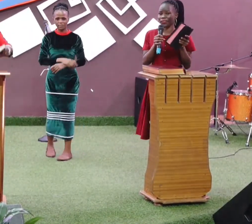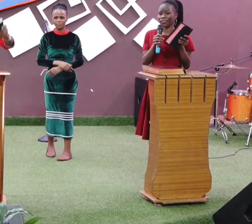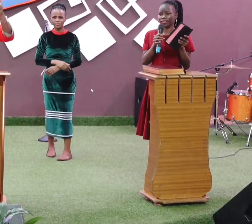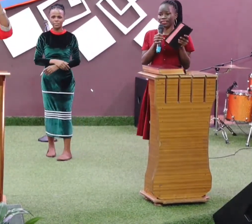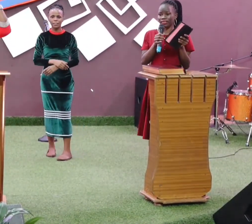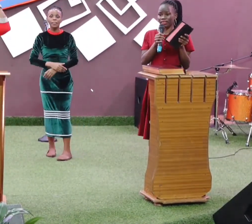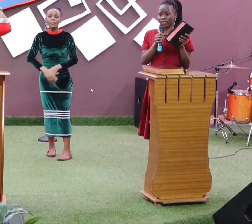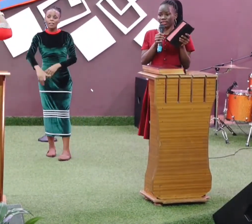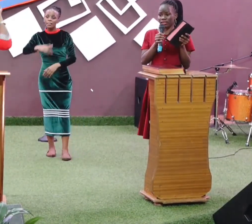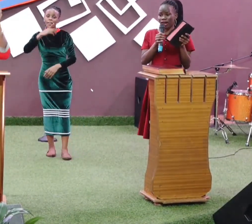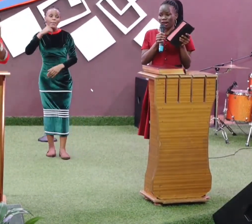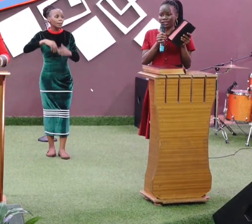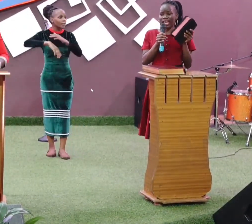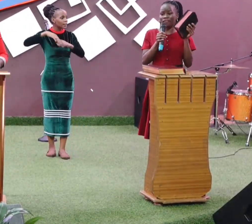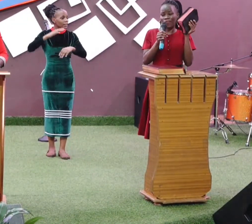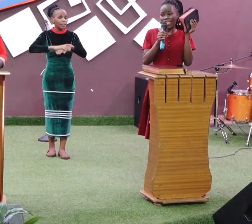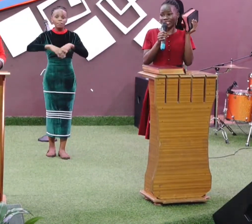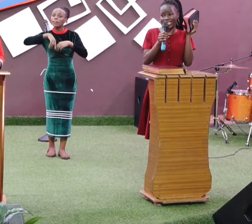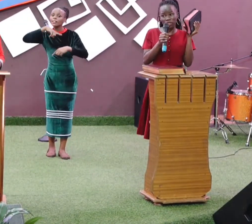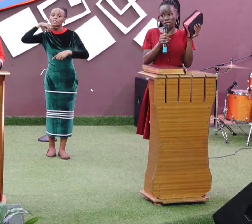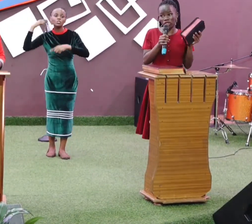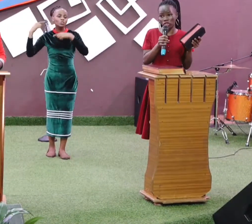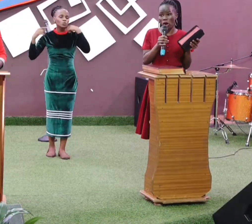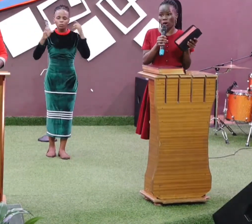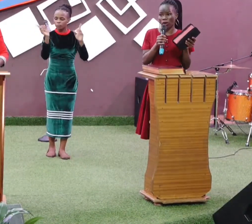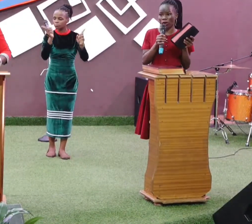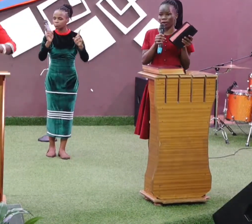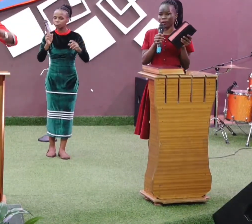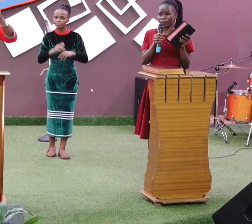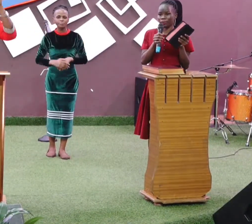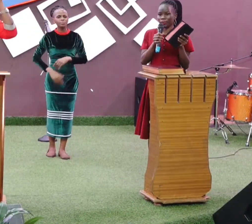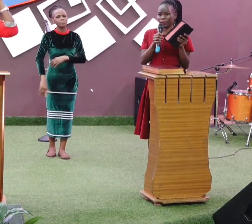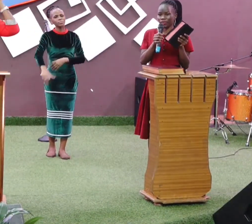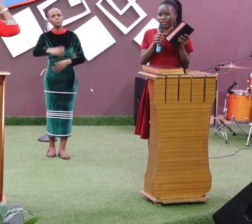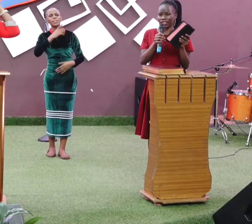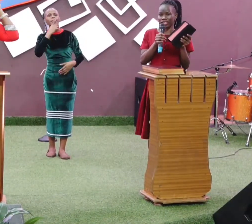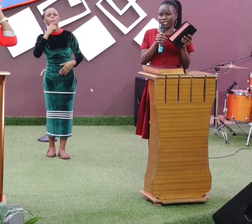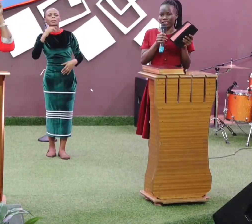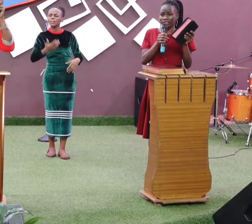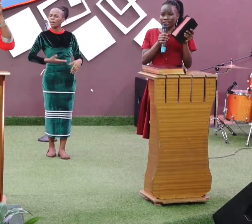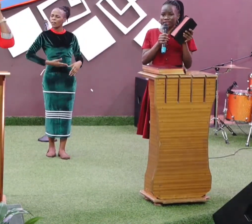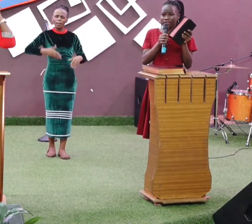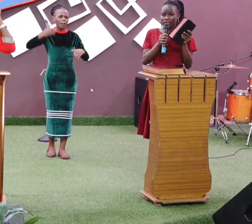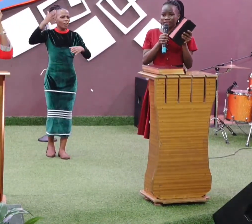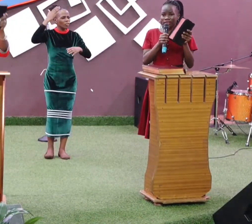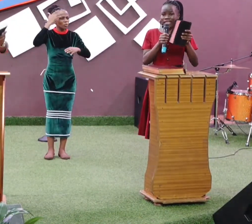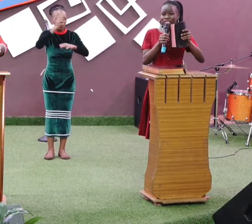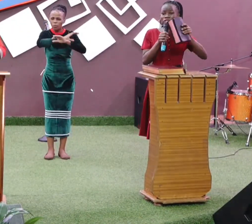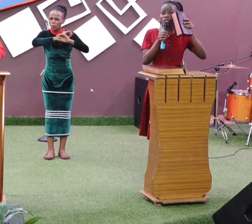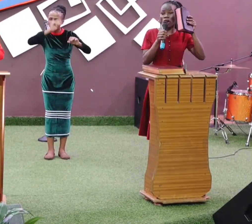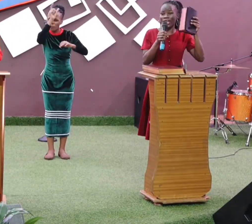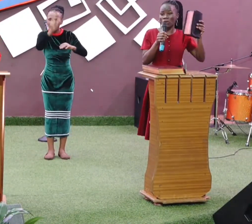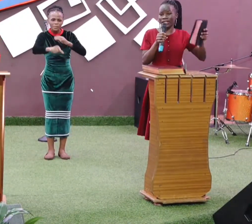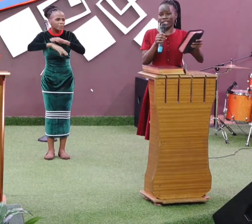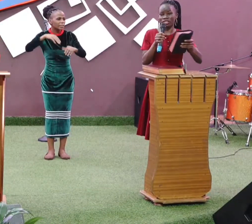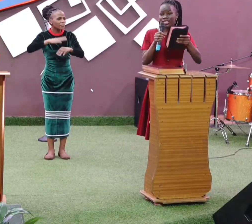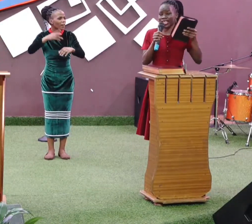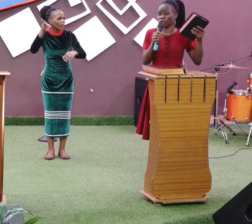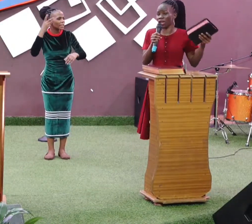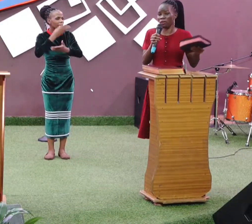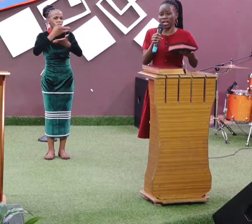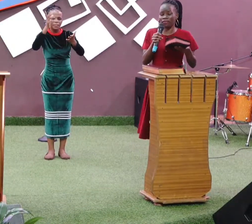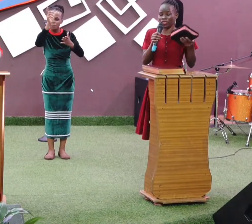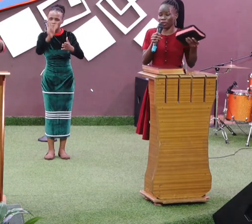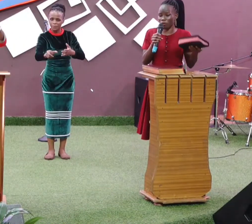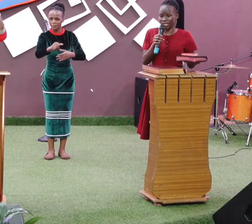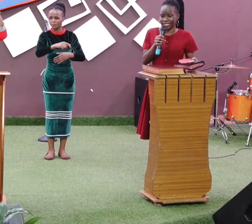tough. Bali abasajja tebasaga. They are fierce, they don't joke. Bali abasajja tebalina gwe bamanyi gwe bawuliriza. They don't know anyone, they don't